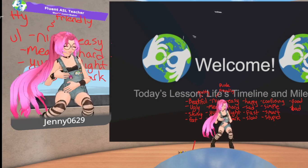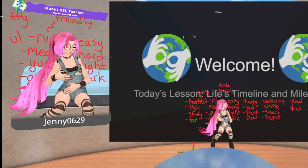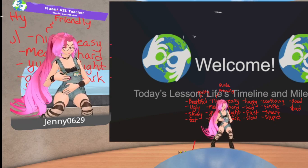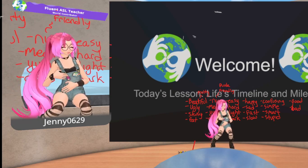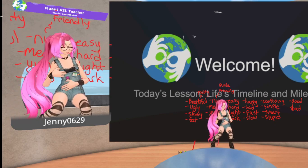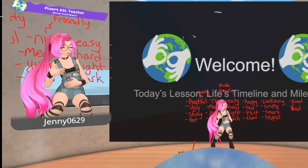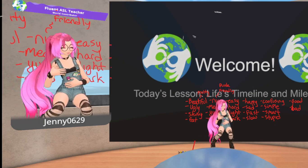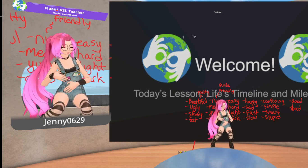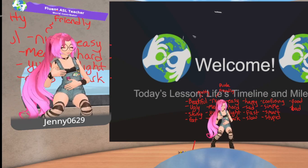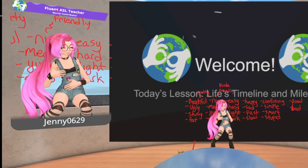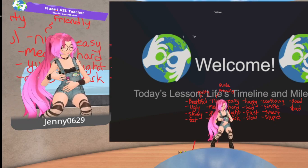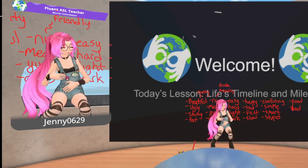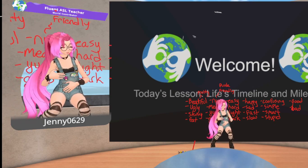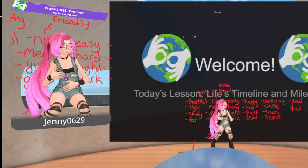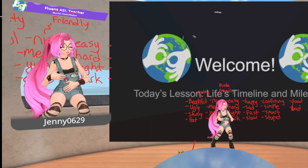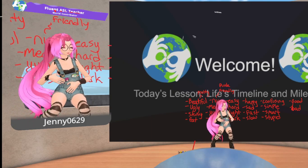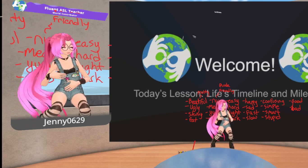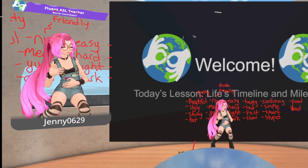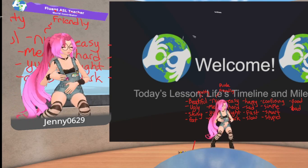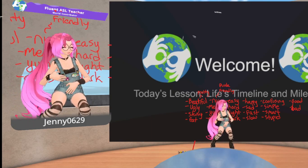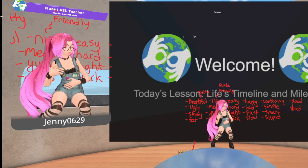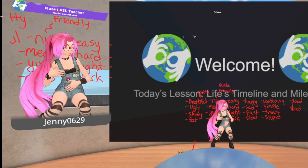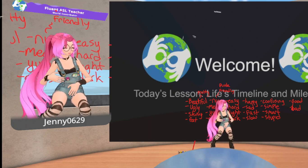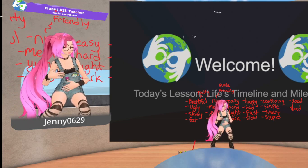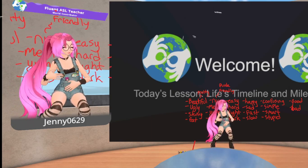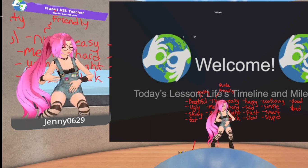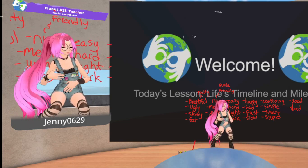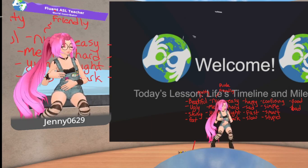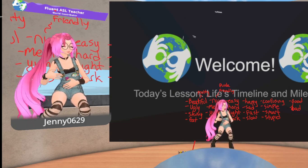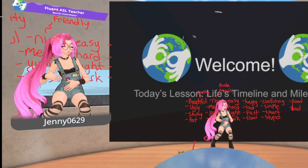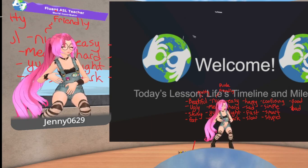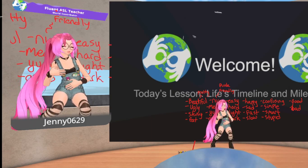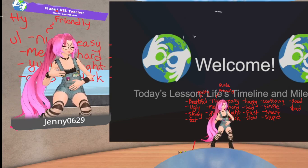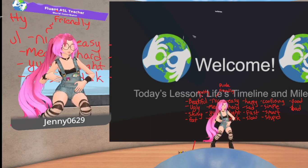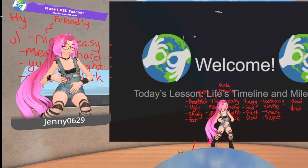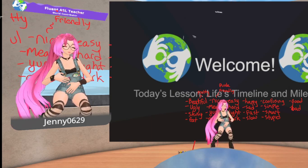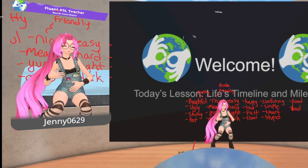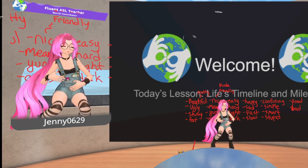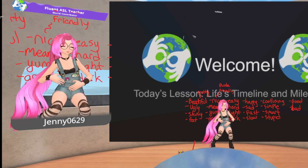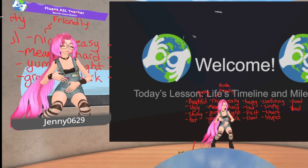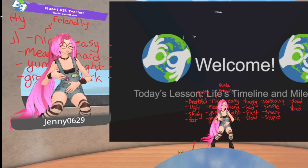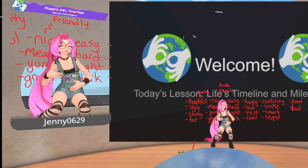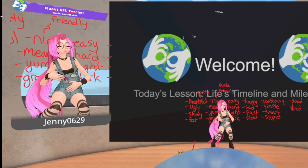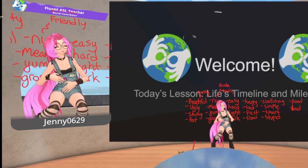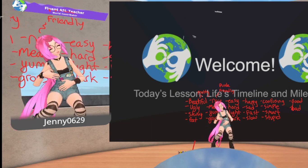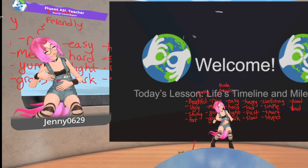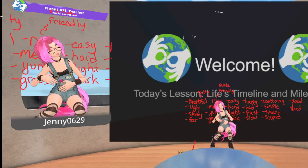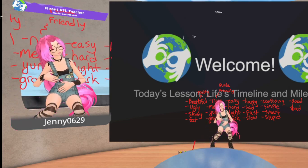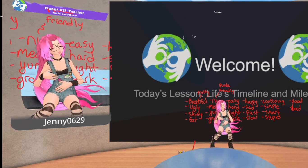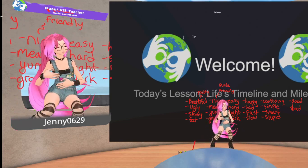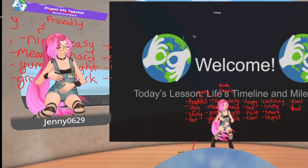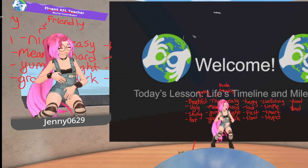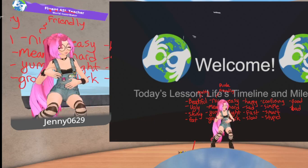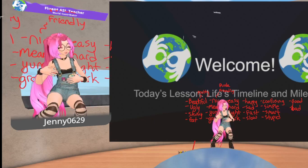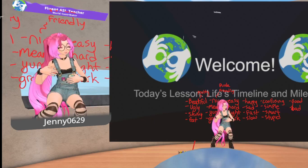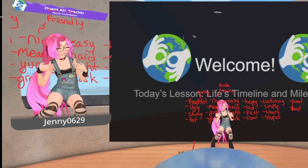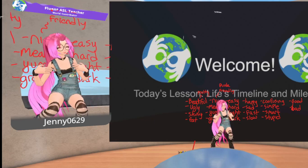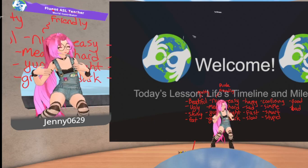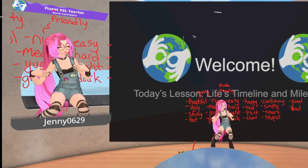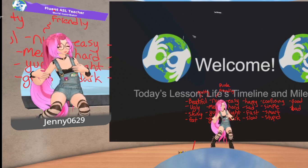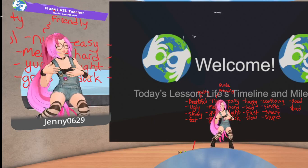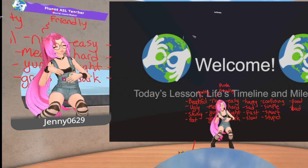down on the, like this. Yeah, I would say that's fine. I think that's more, I'm not sure if that's more like East Coast,